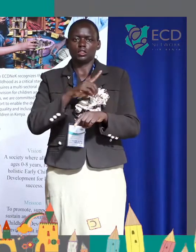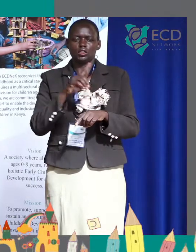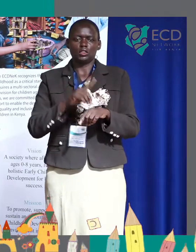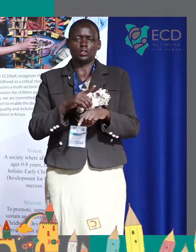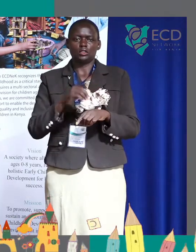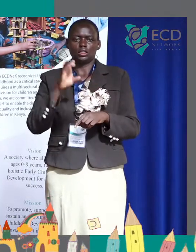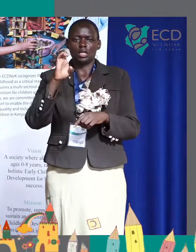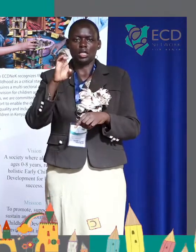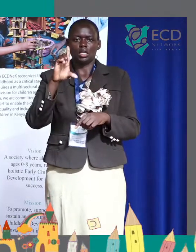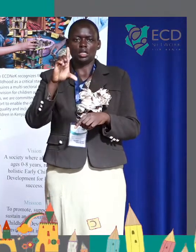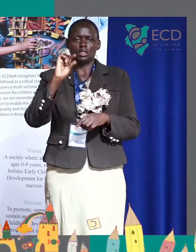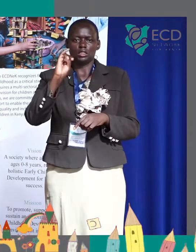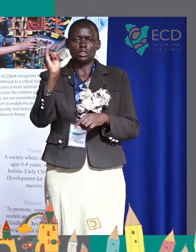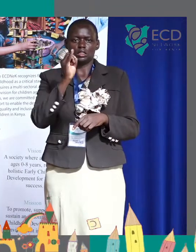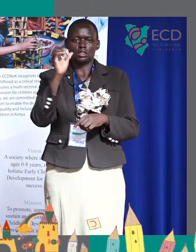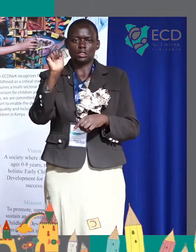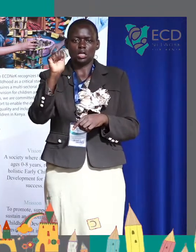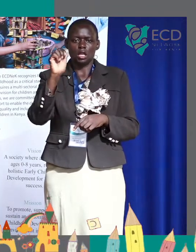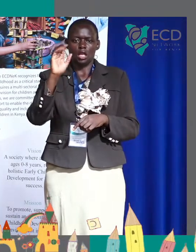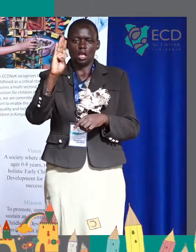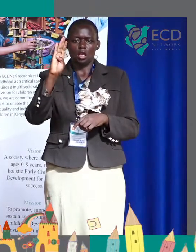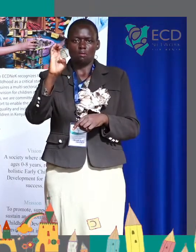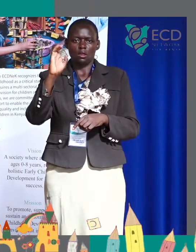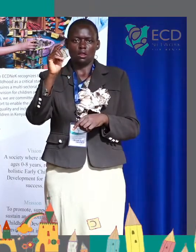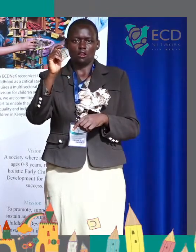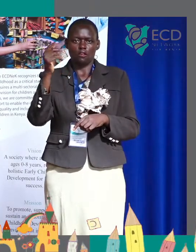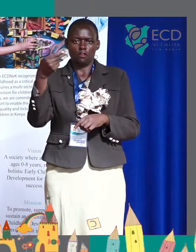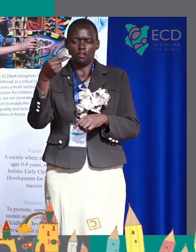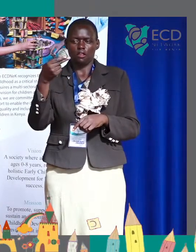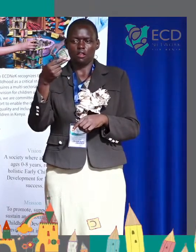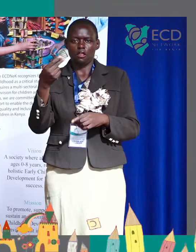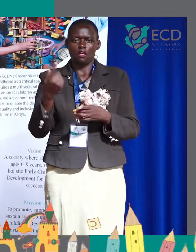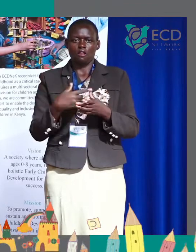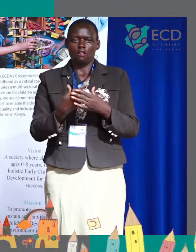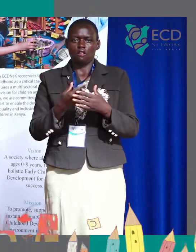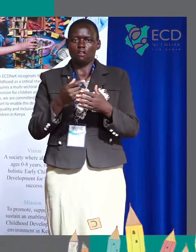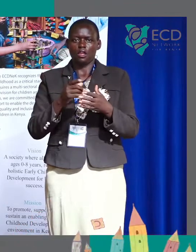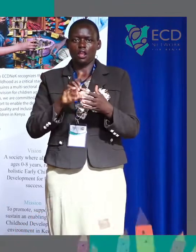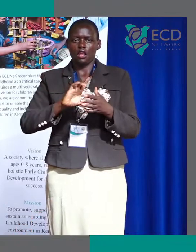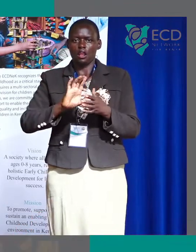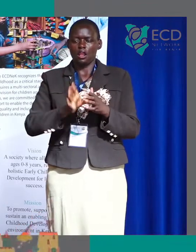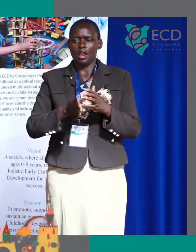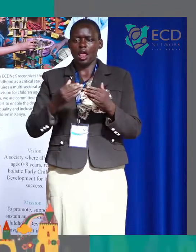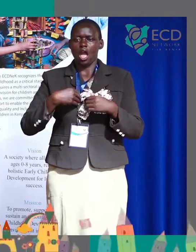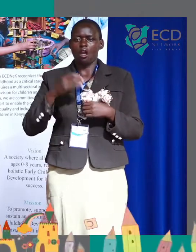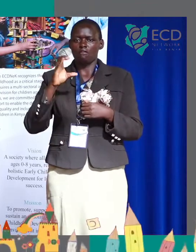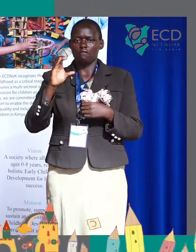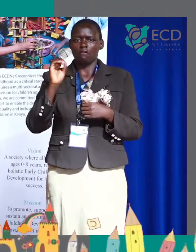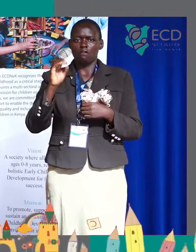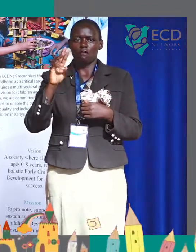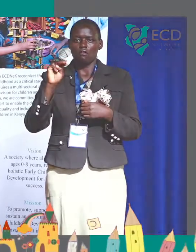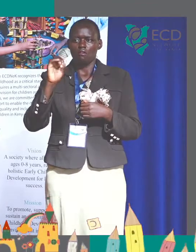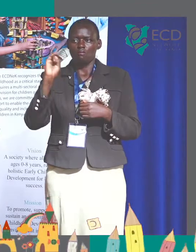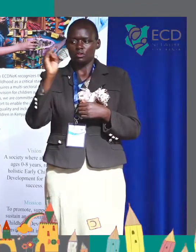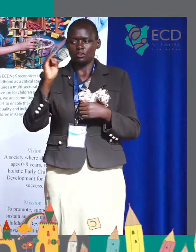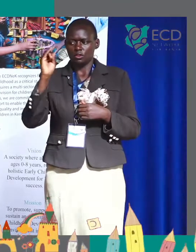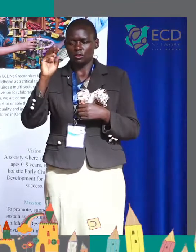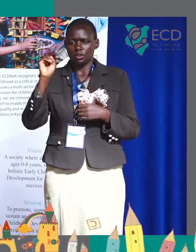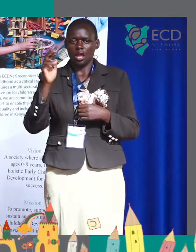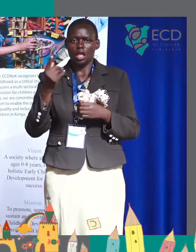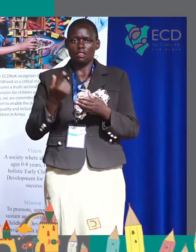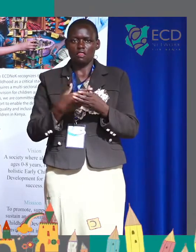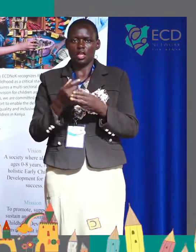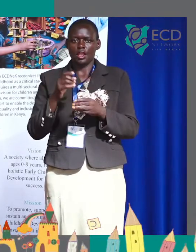Elizabeth Omondi, and then we will have the commissioner, and then Dr. Carol will come after the